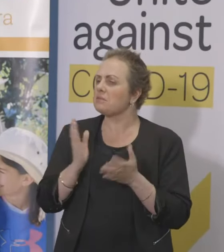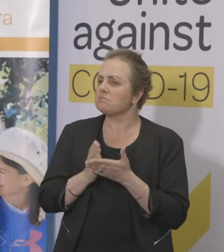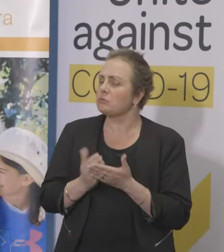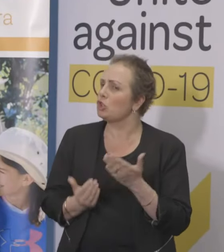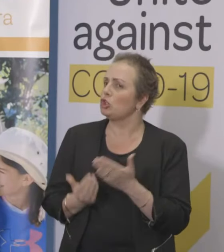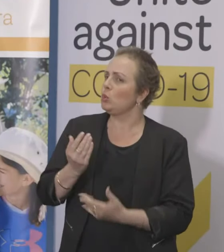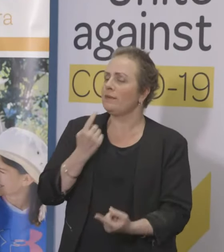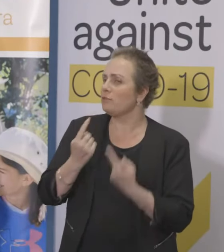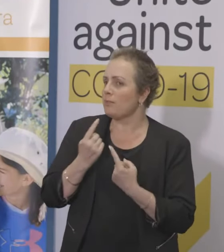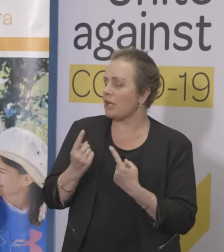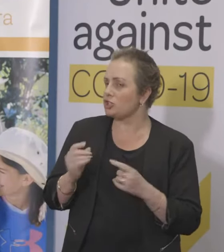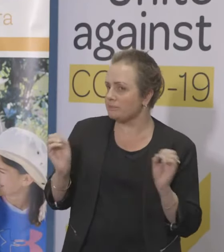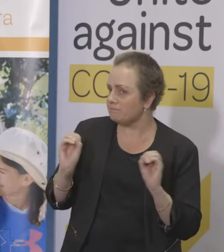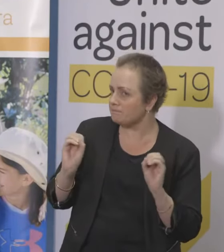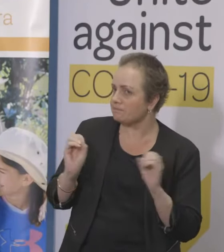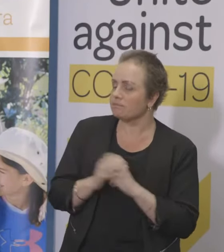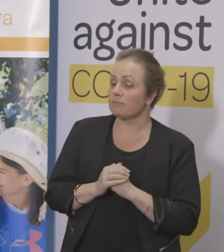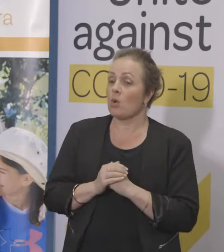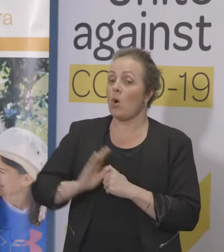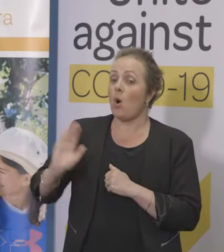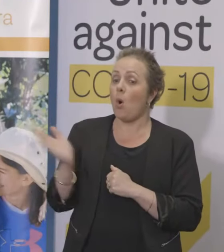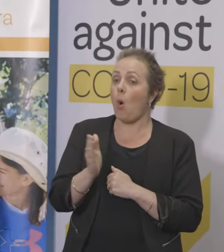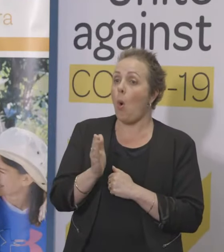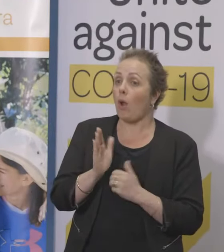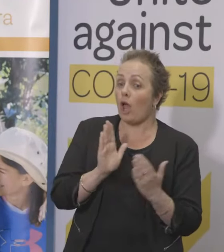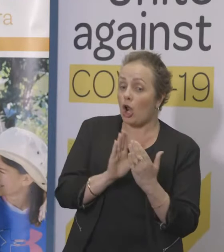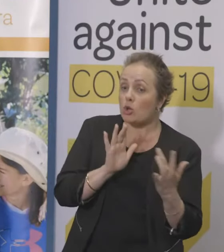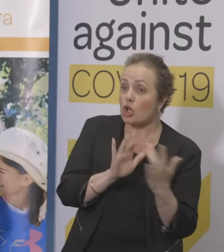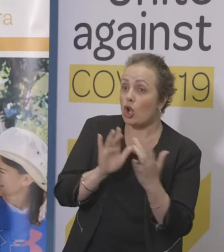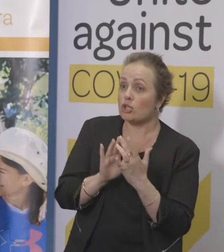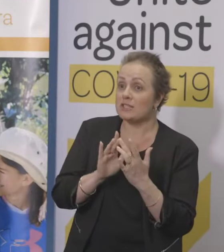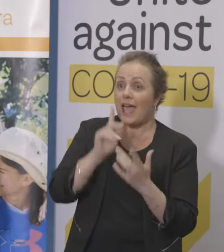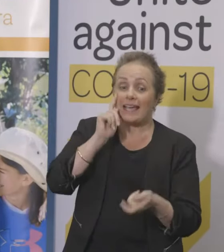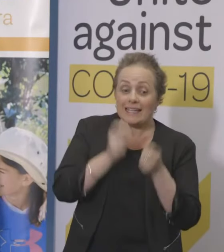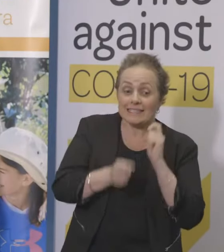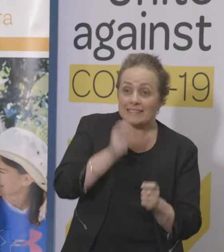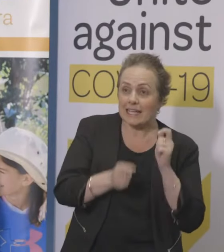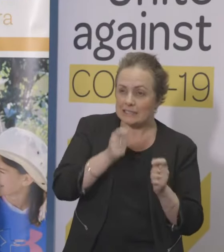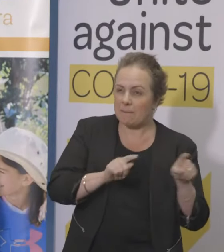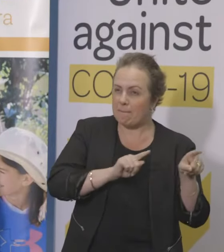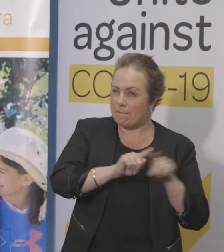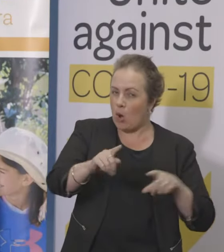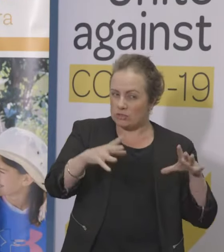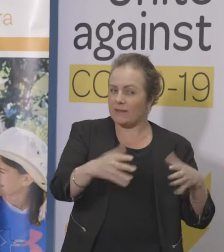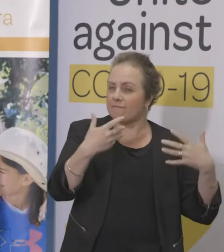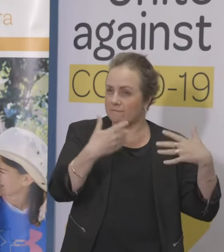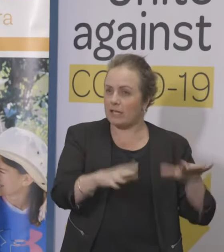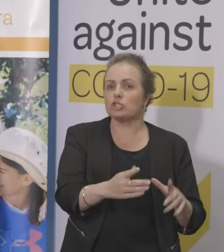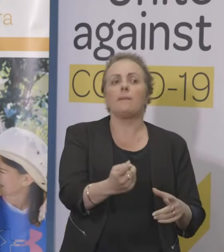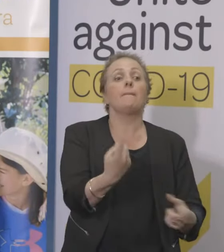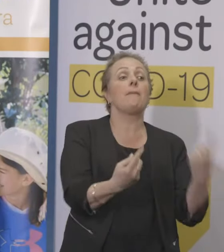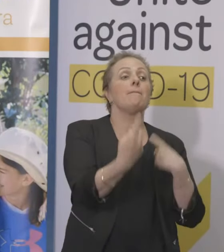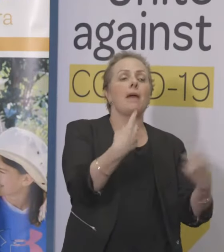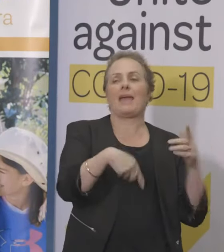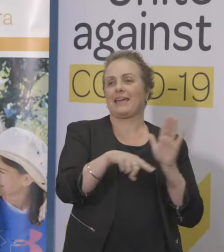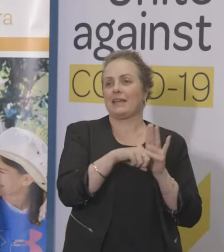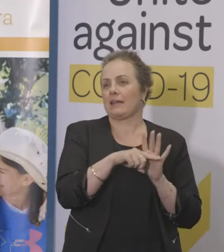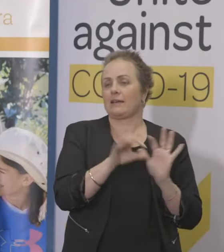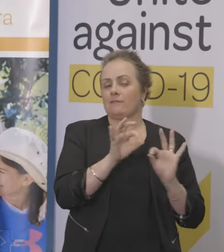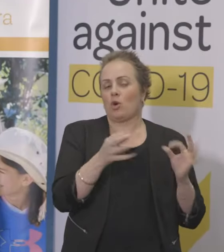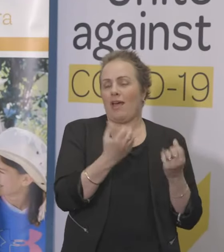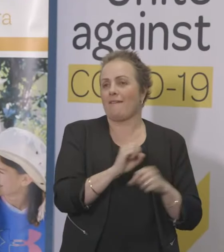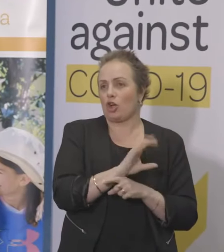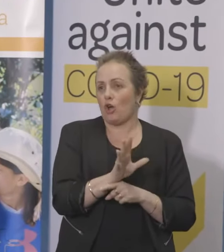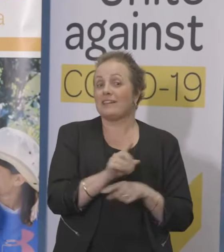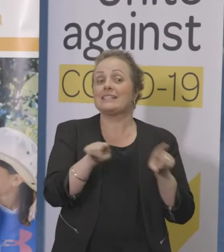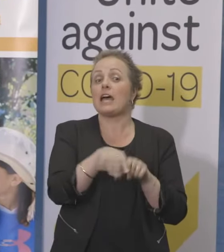that all of the close contacts who have been tested, and that is the vast majority, have returned negative results, as have the family members